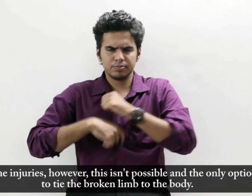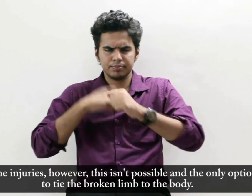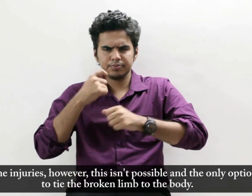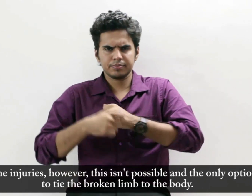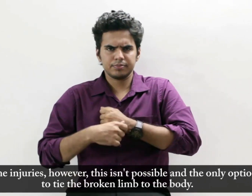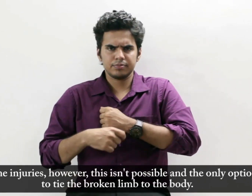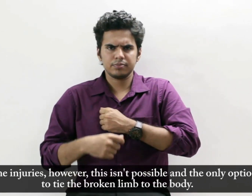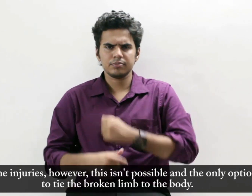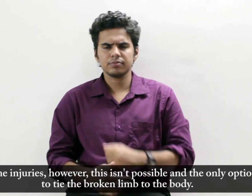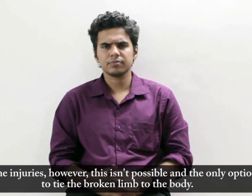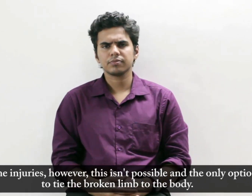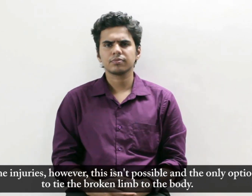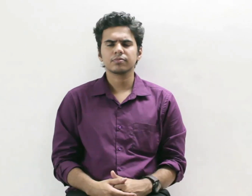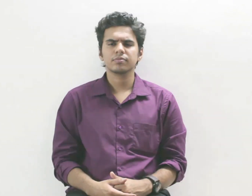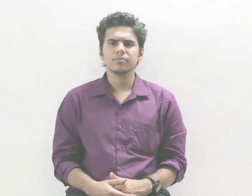body.